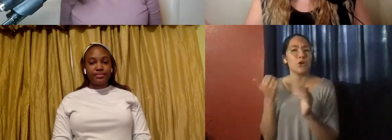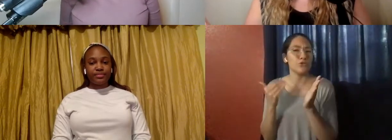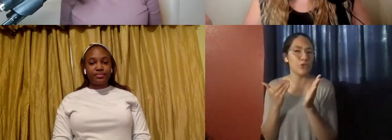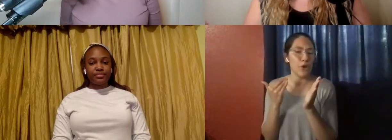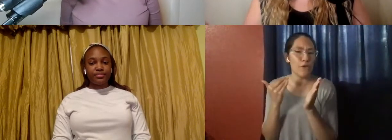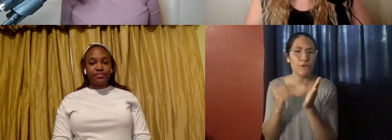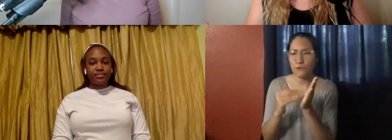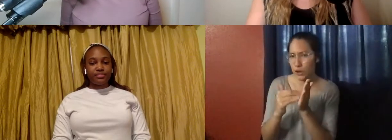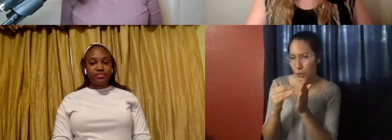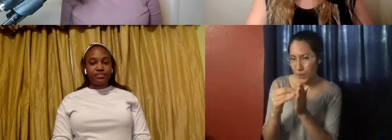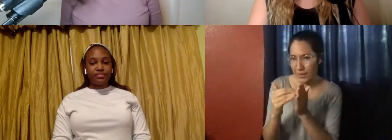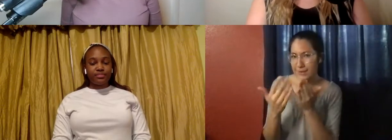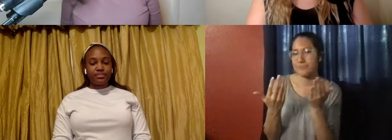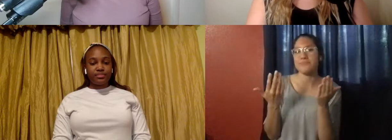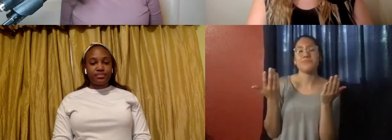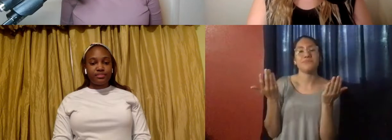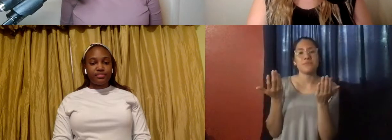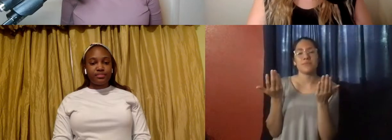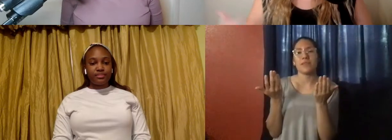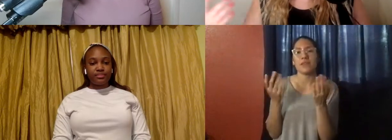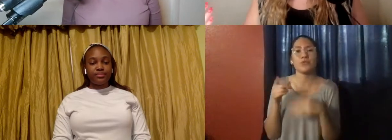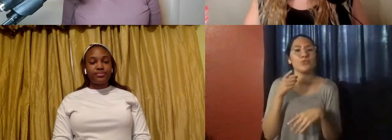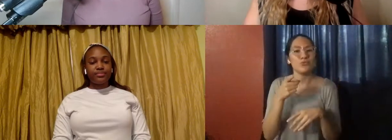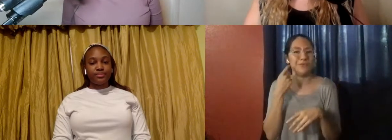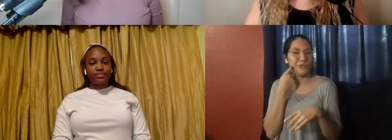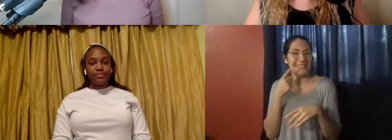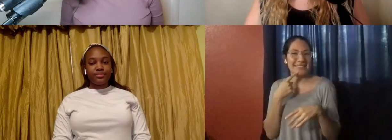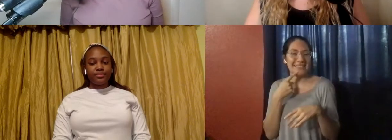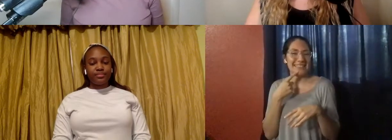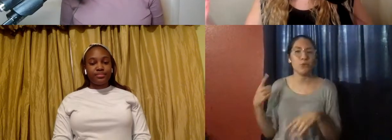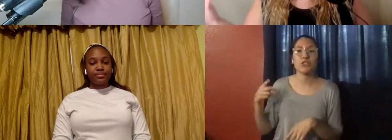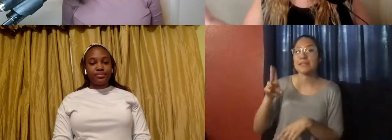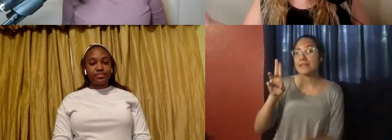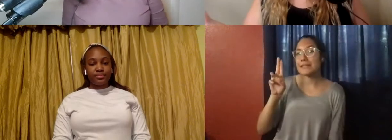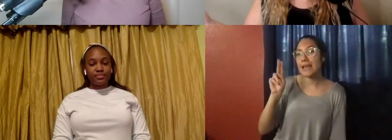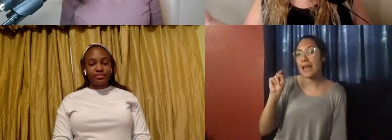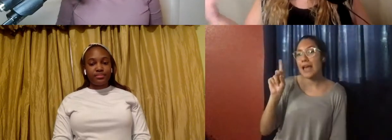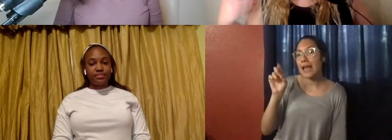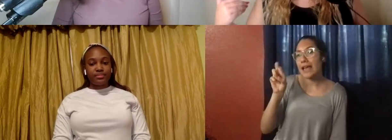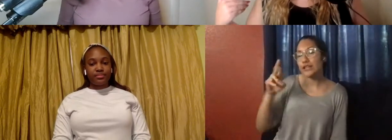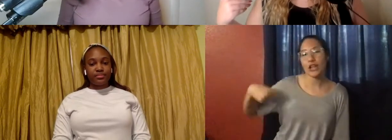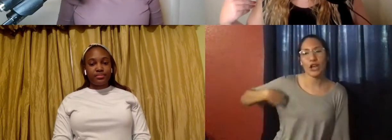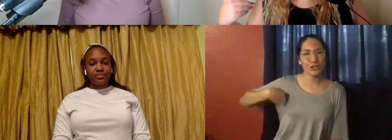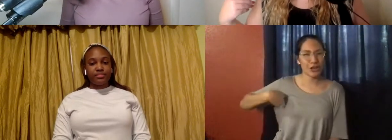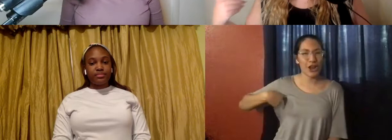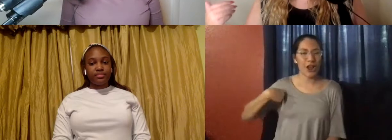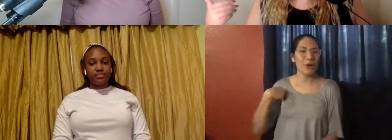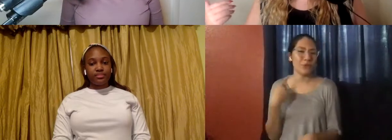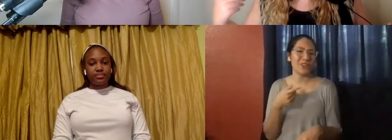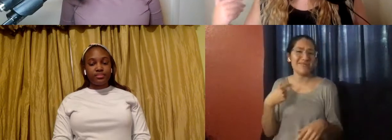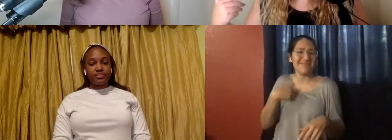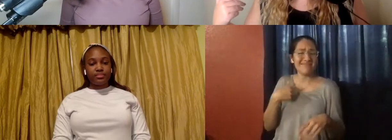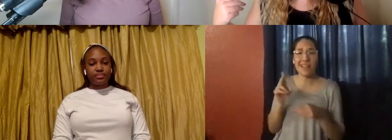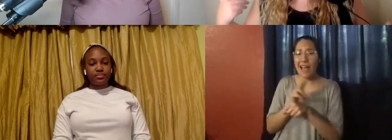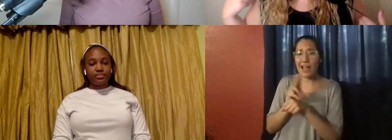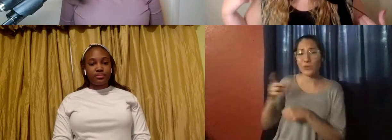you already said, which is underarms, which most people use a razor for, but of course, I definitely do it in the shower every time.